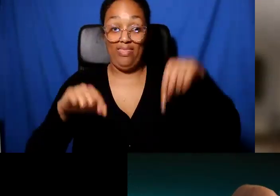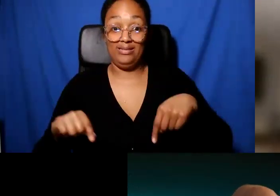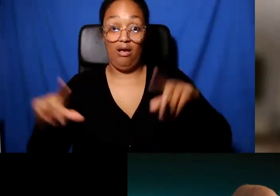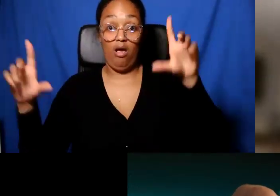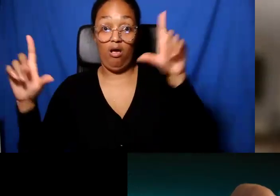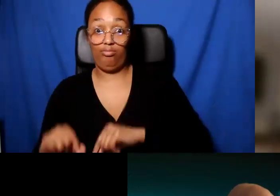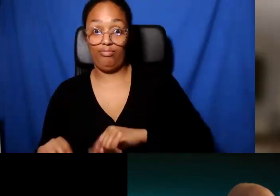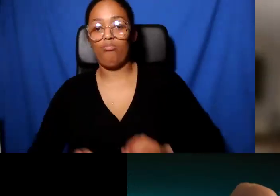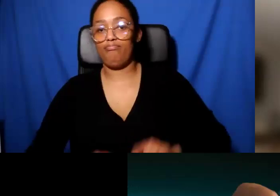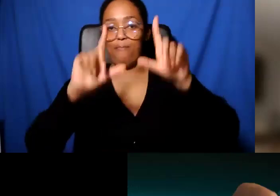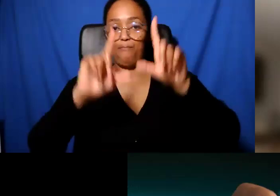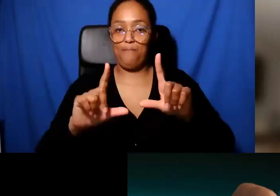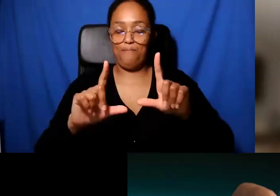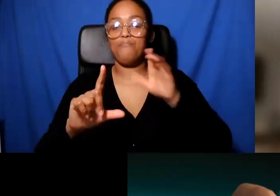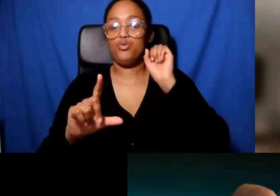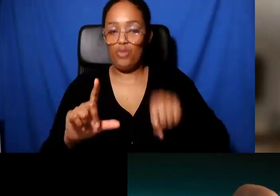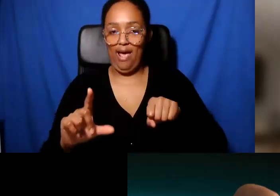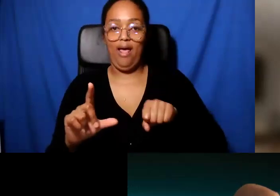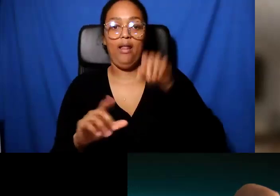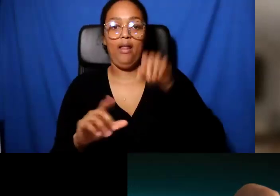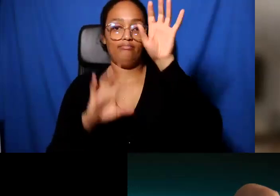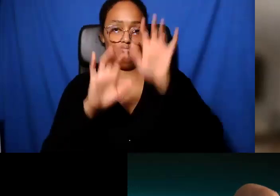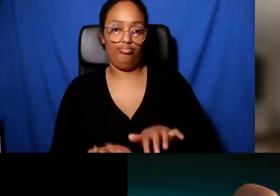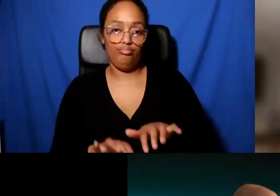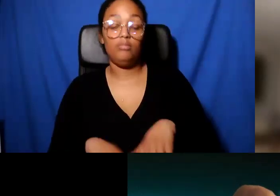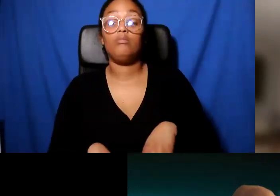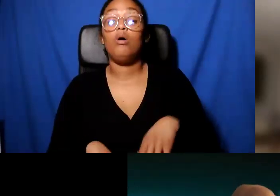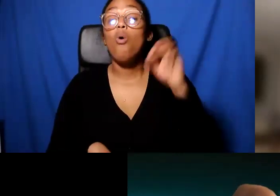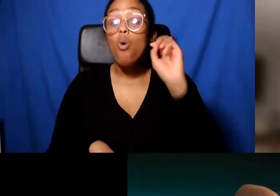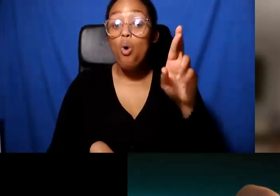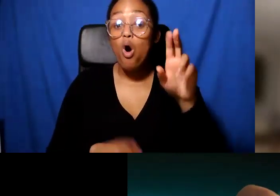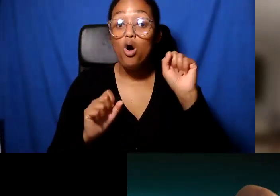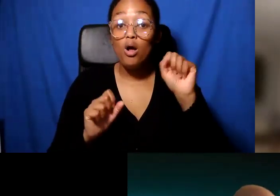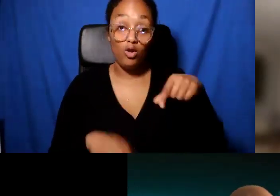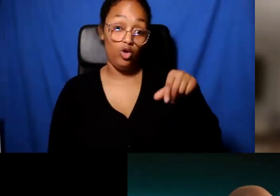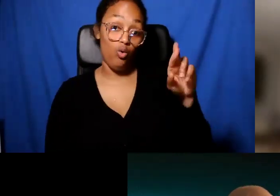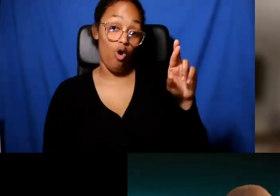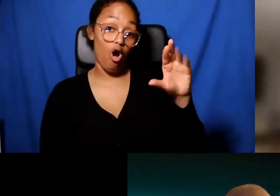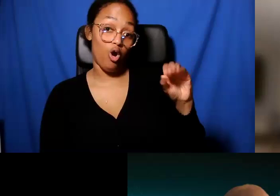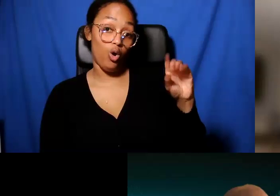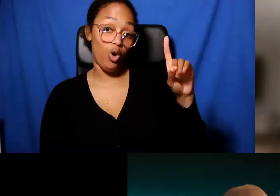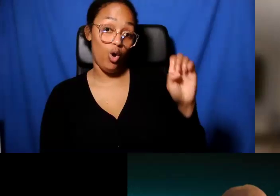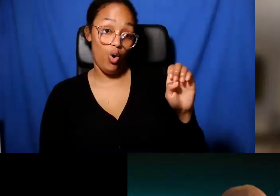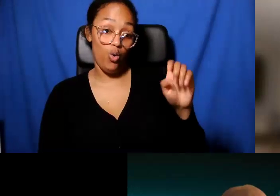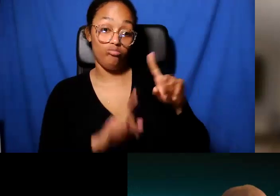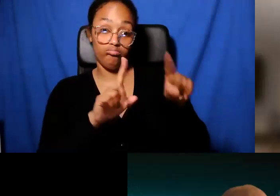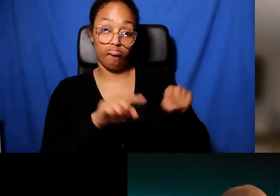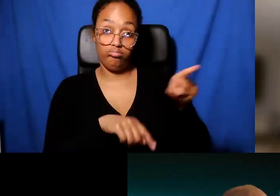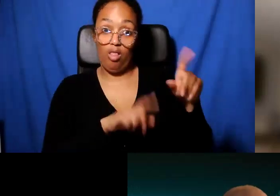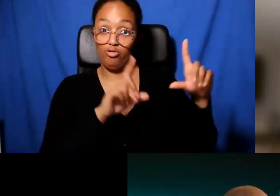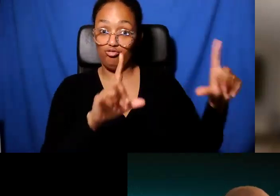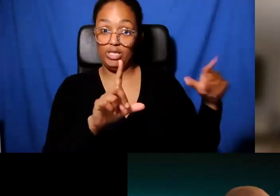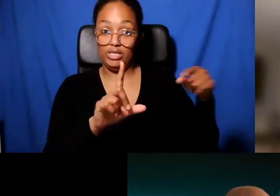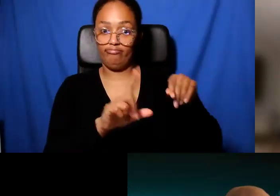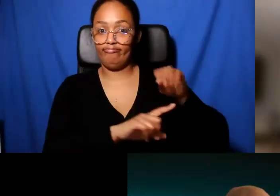but you can go into the QR code that is currently on the screen as well. And we really do appreciate that